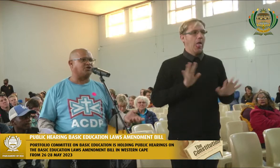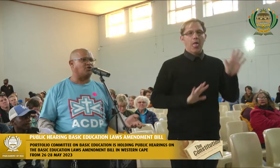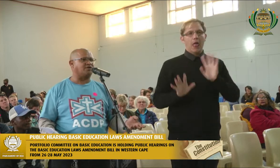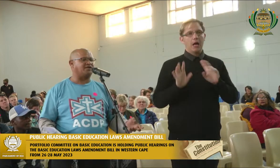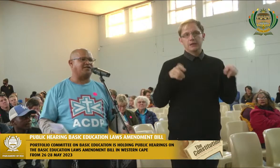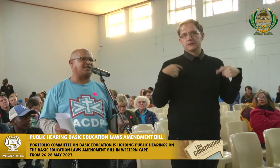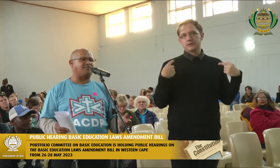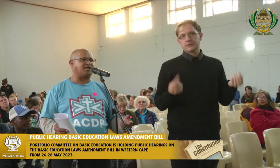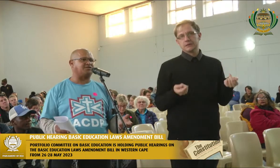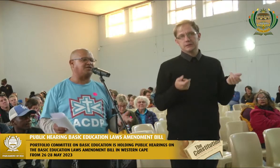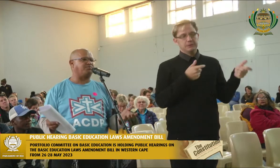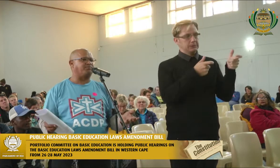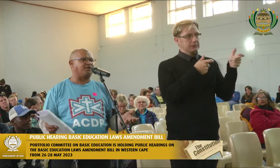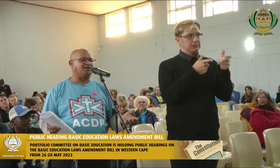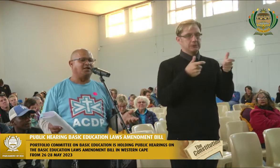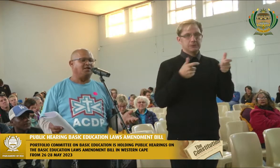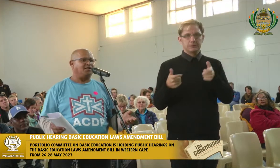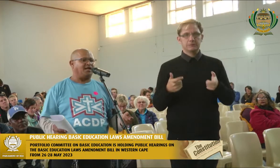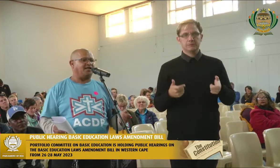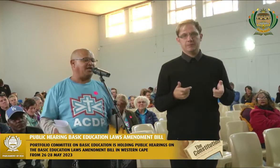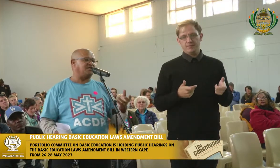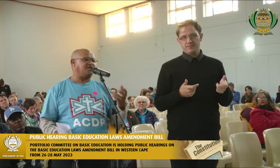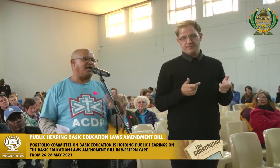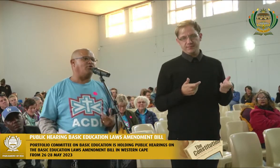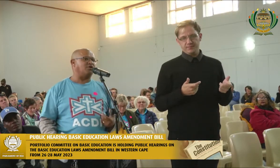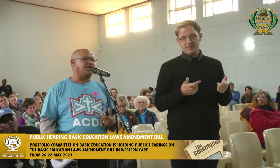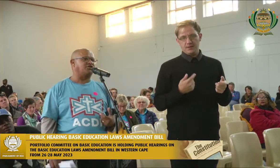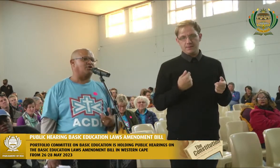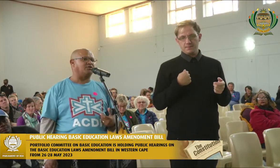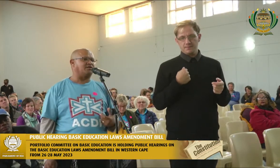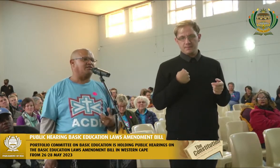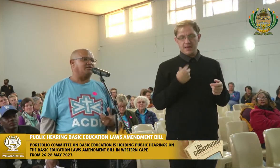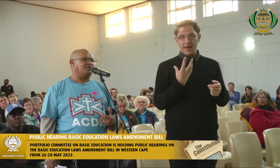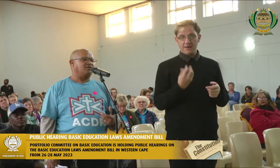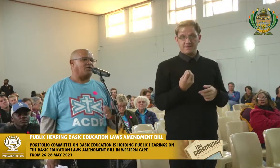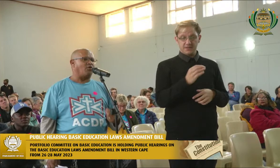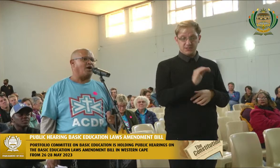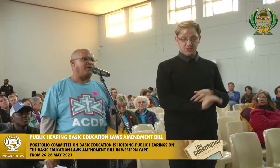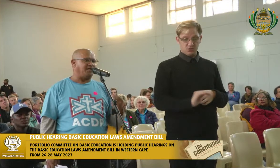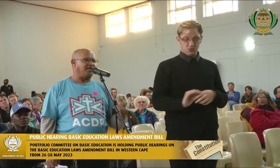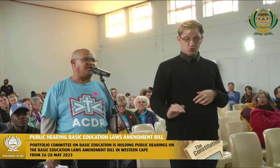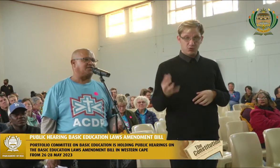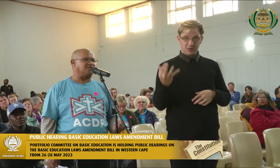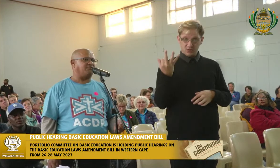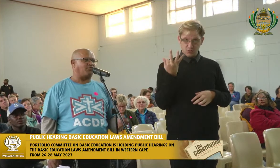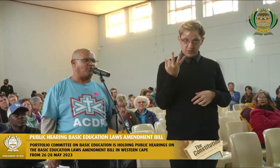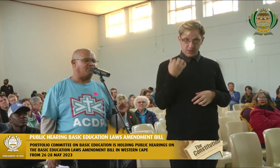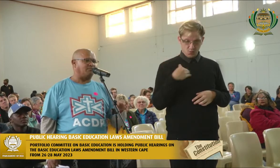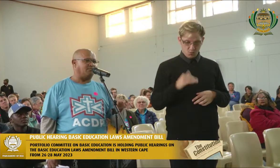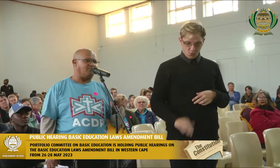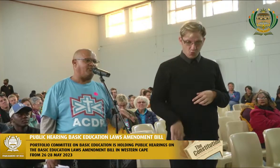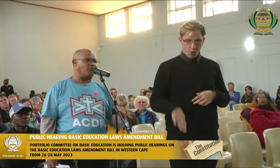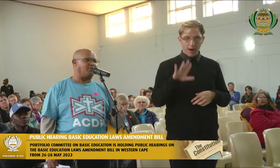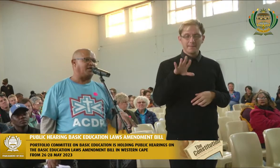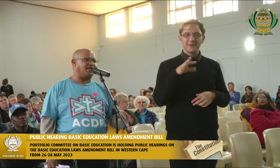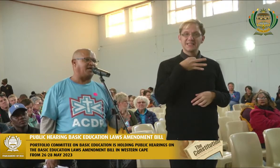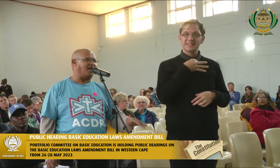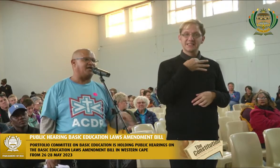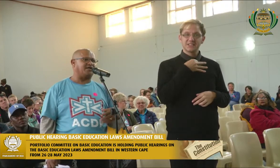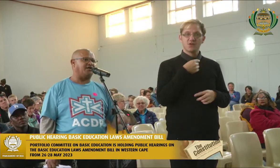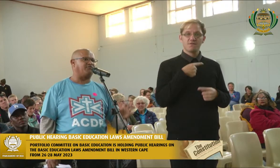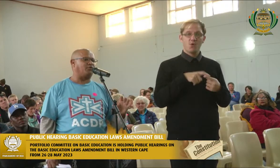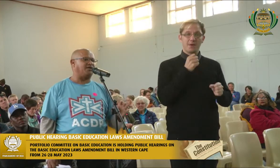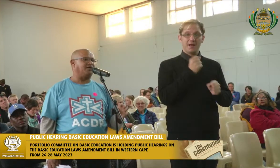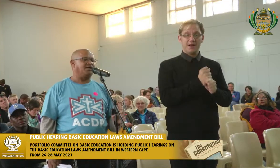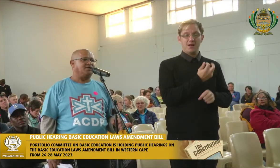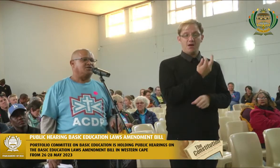with all the children, and sometimes there's people like, actually I got three children grow up in English from grade